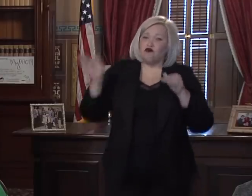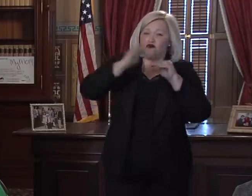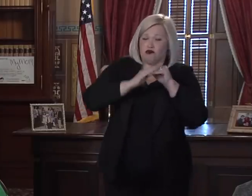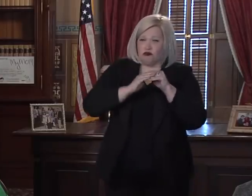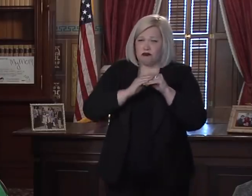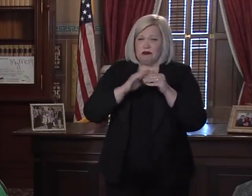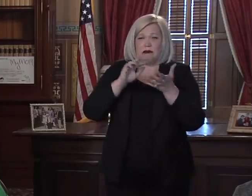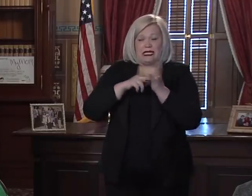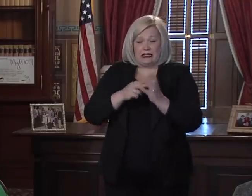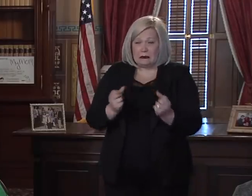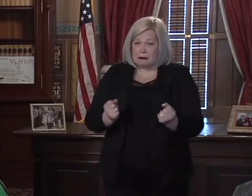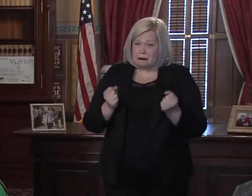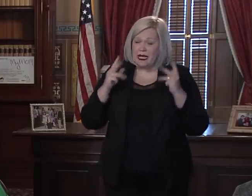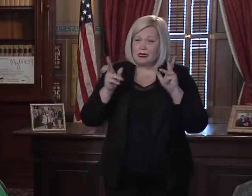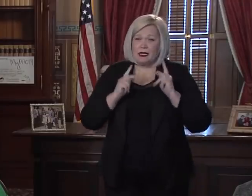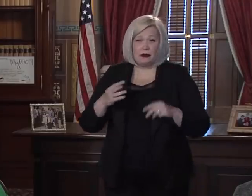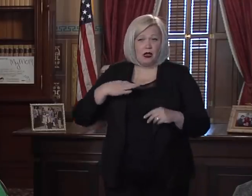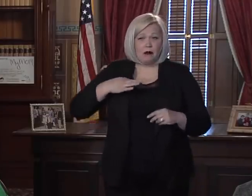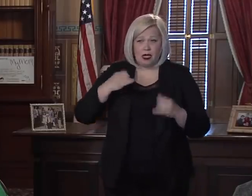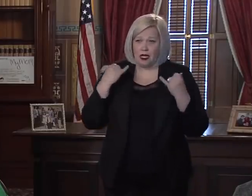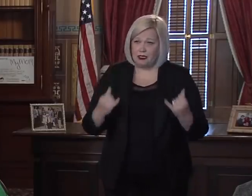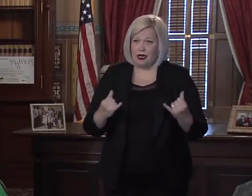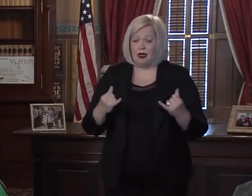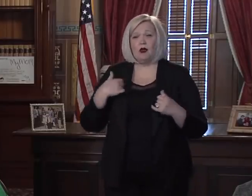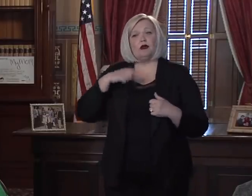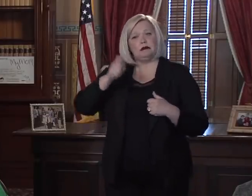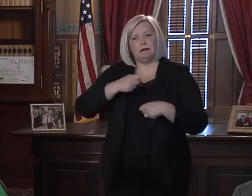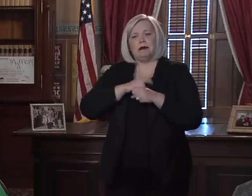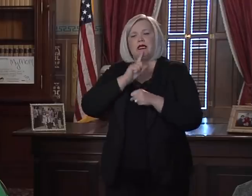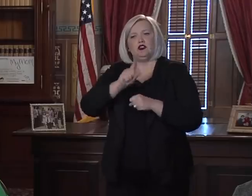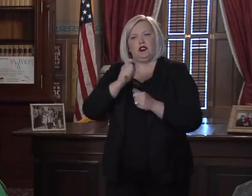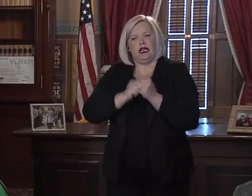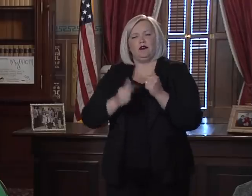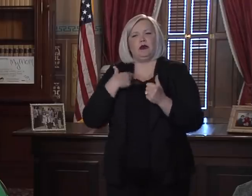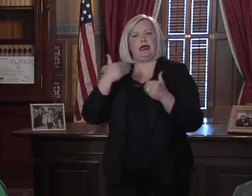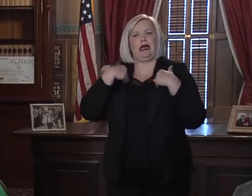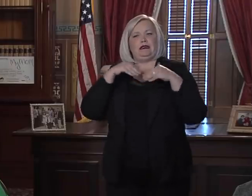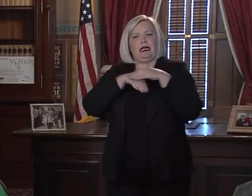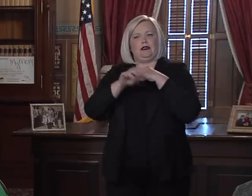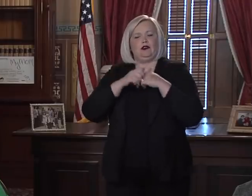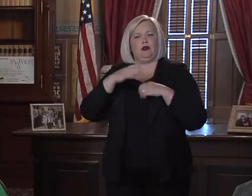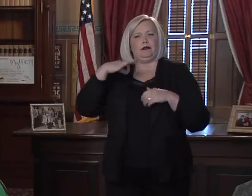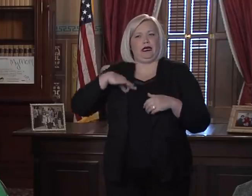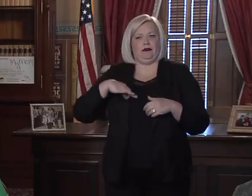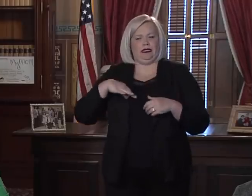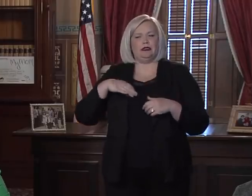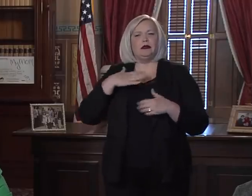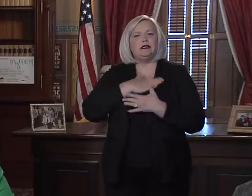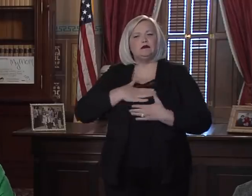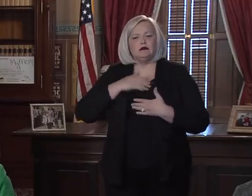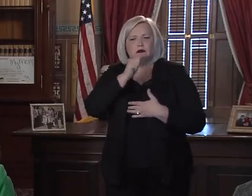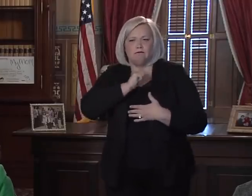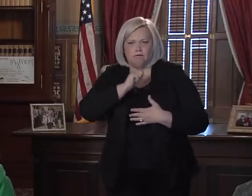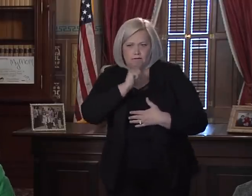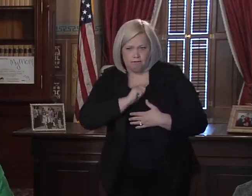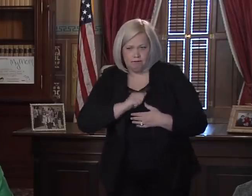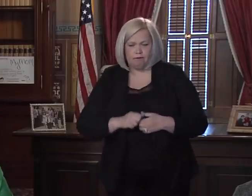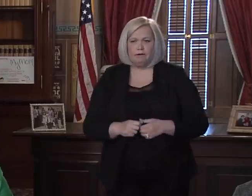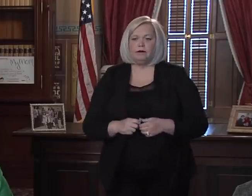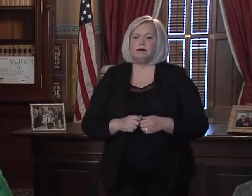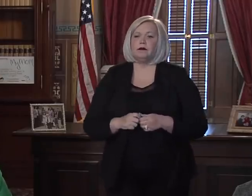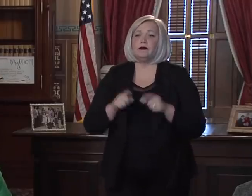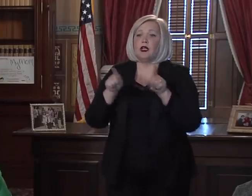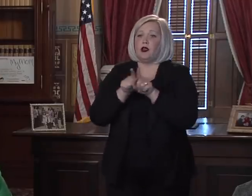eligible Michigander receives their unemployment benefits. I appreciate your patience. We'll have an update